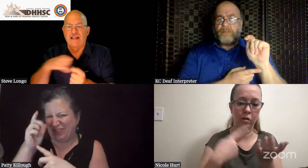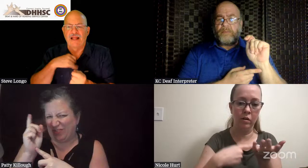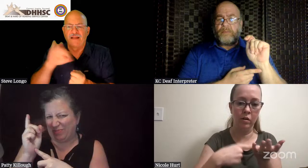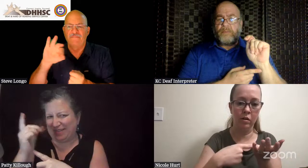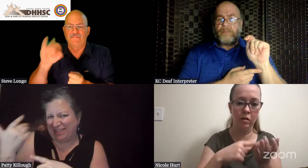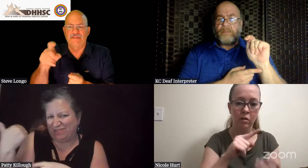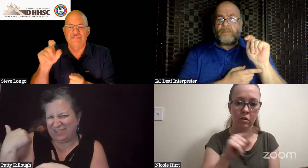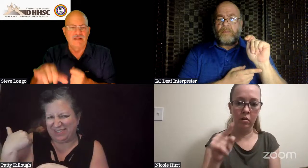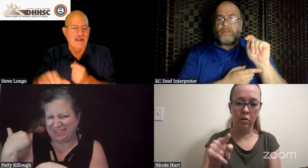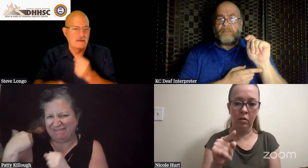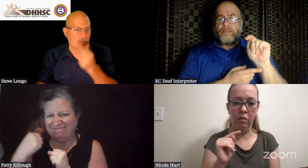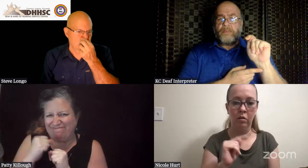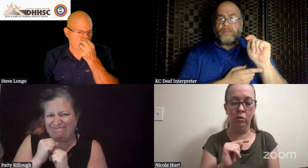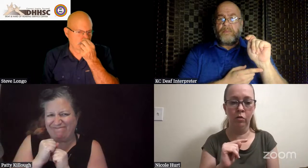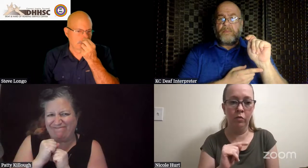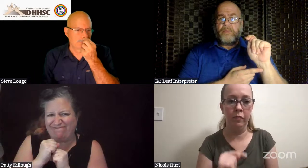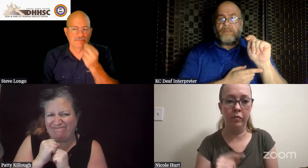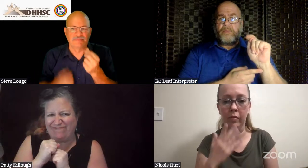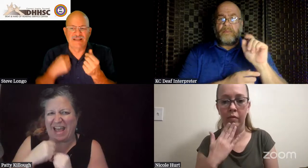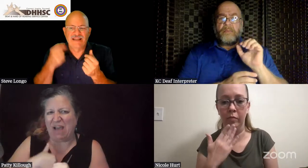October.